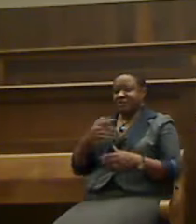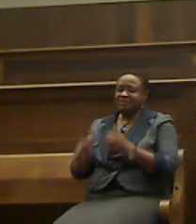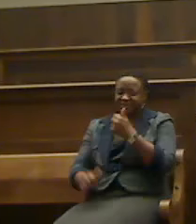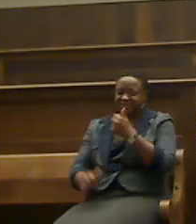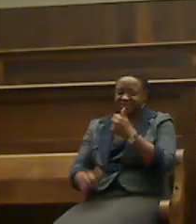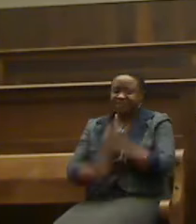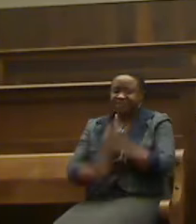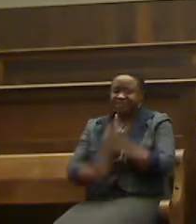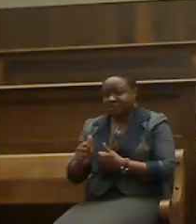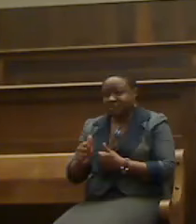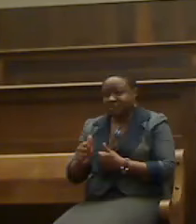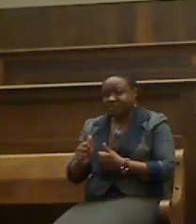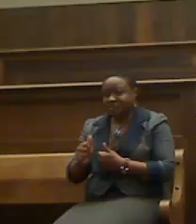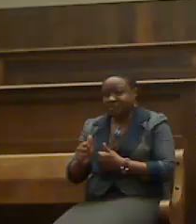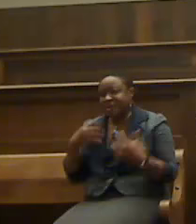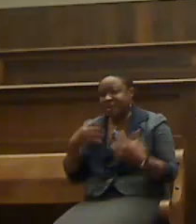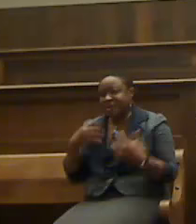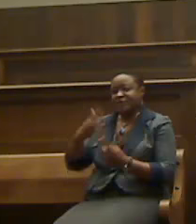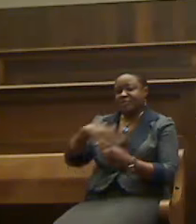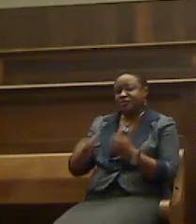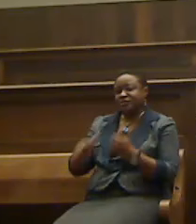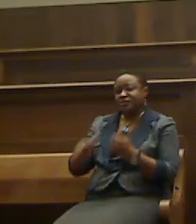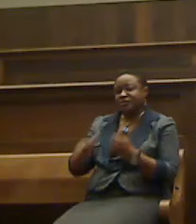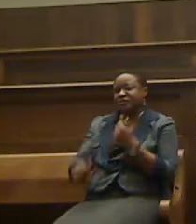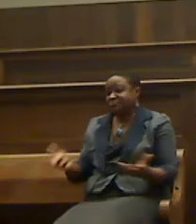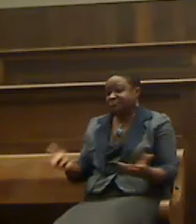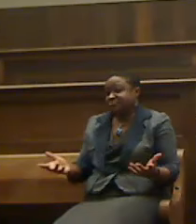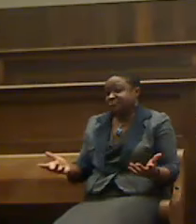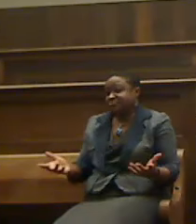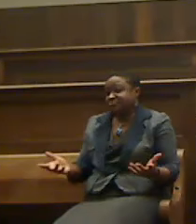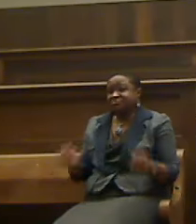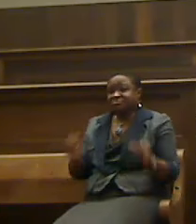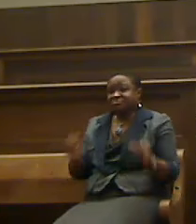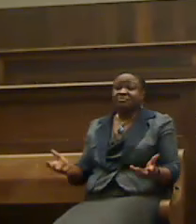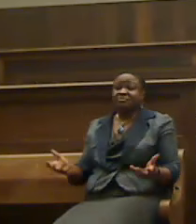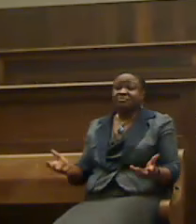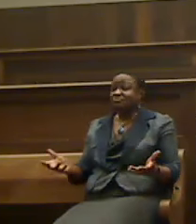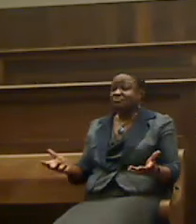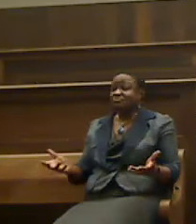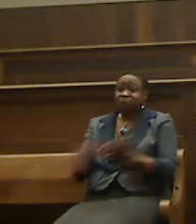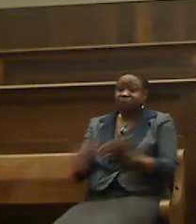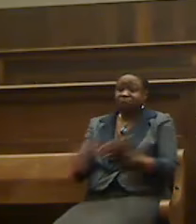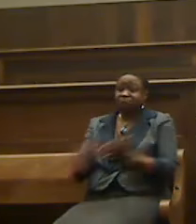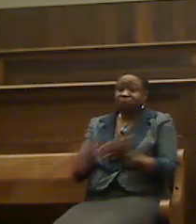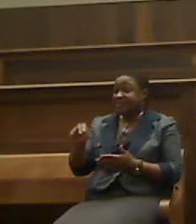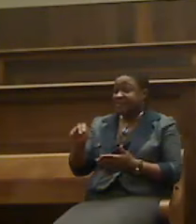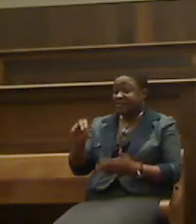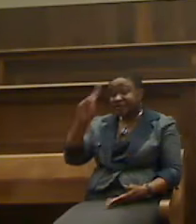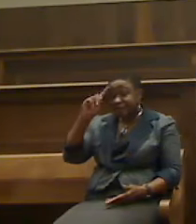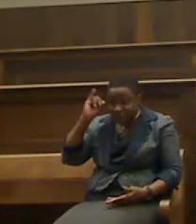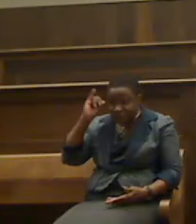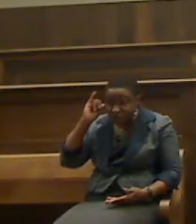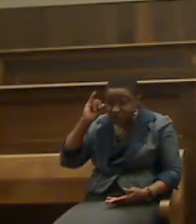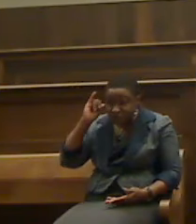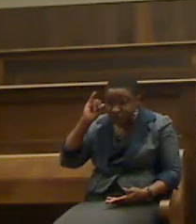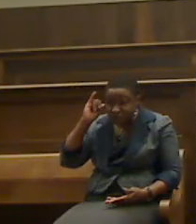environment. It could theoretically wipe out natural salmon forever, make them extinct if it